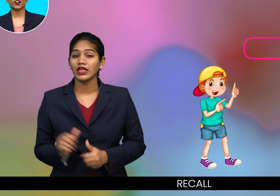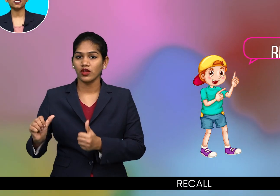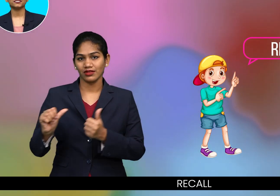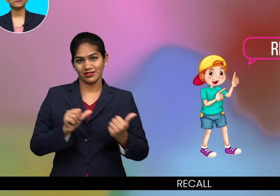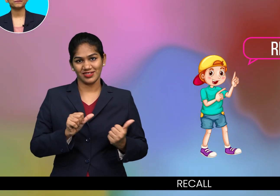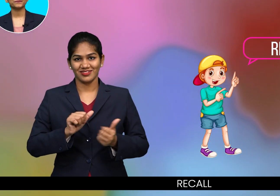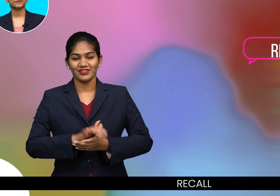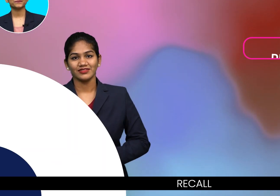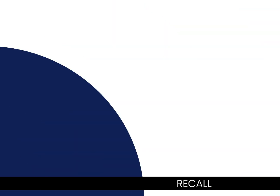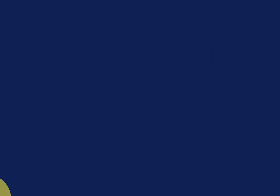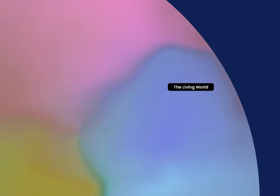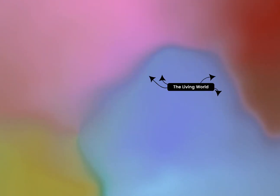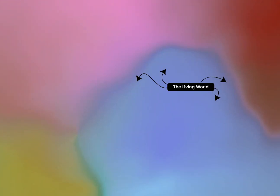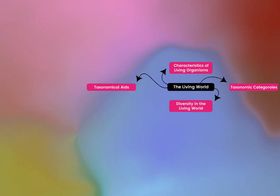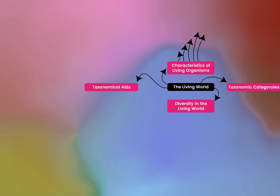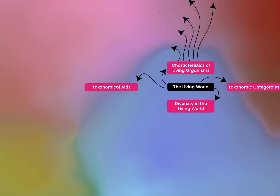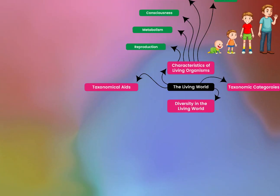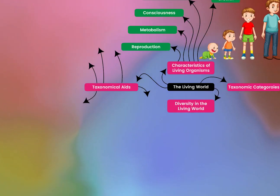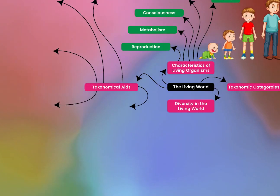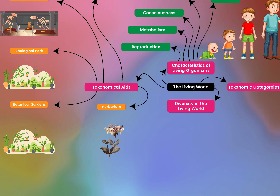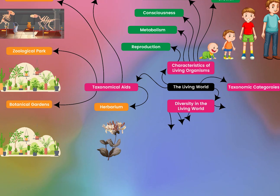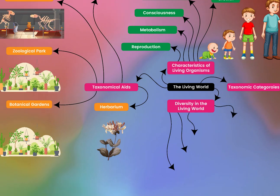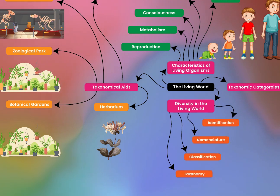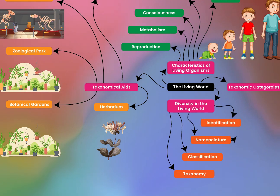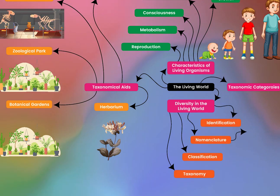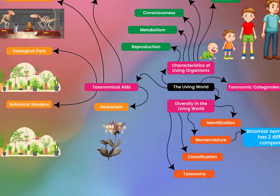Recall. Until Add color.